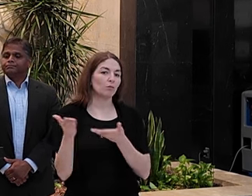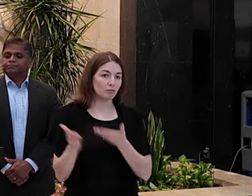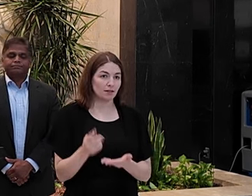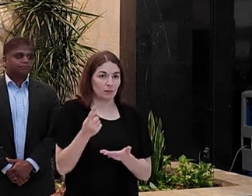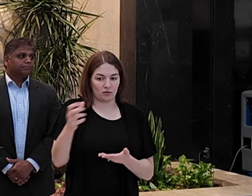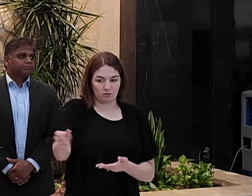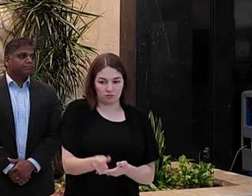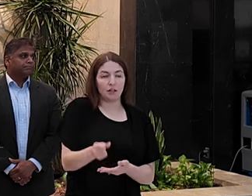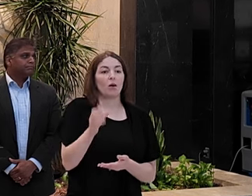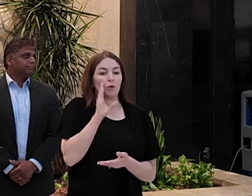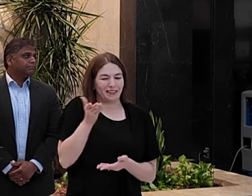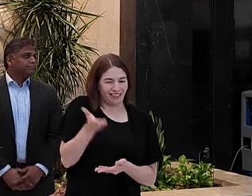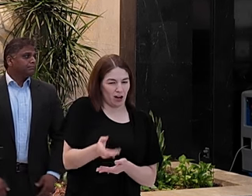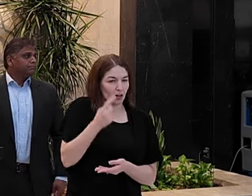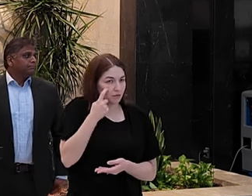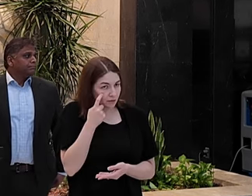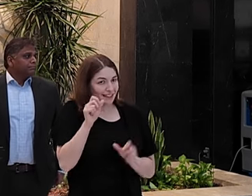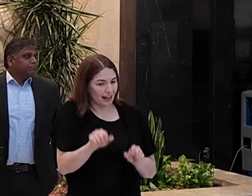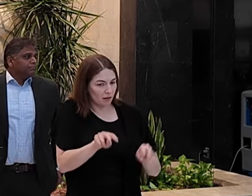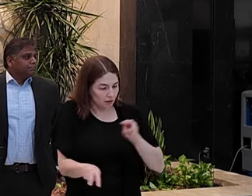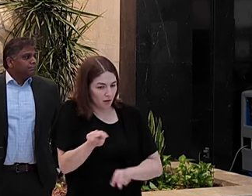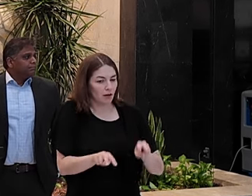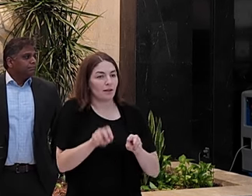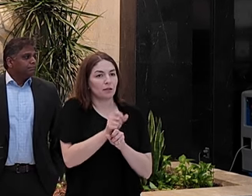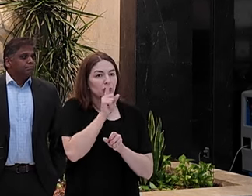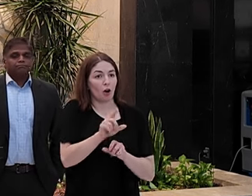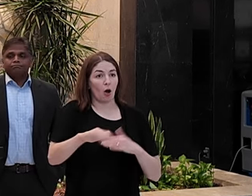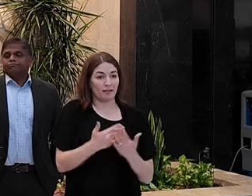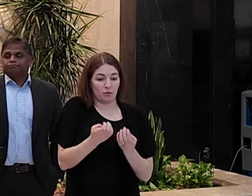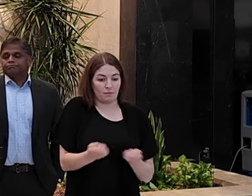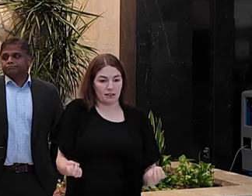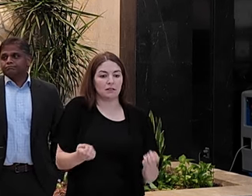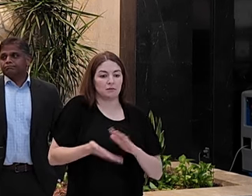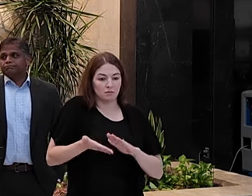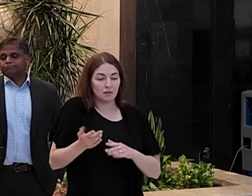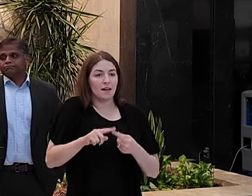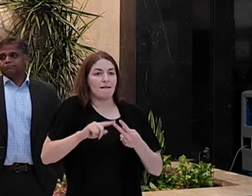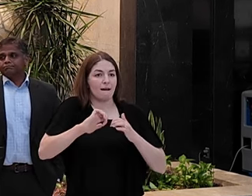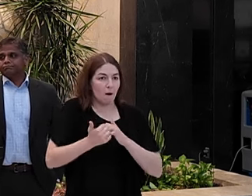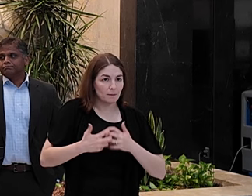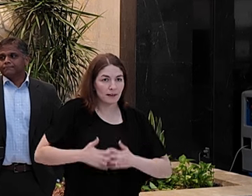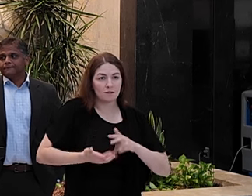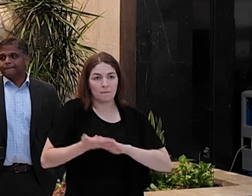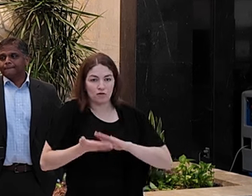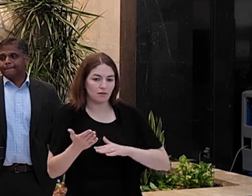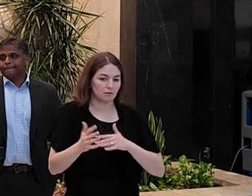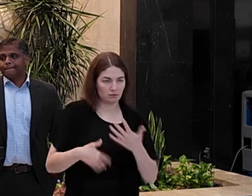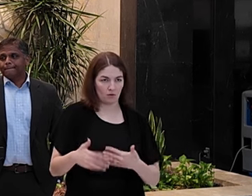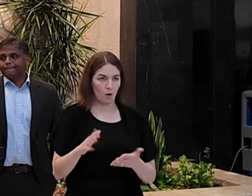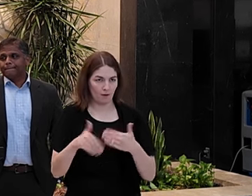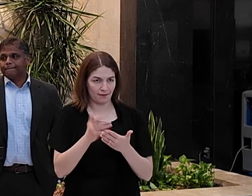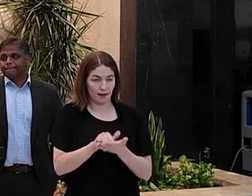on the ground on a day-to-day basis, to check on how the status of equipment is doing, how the plant is operating, but to get that